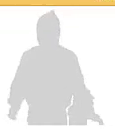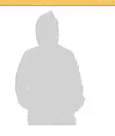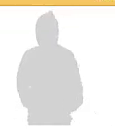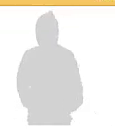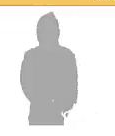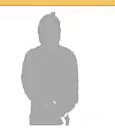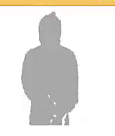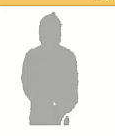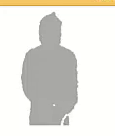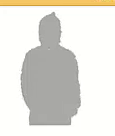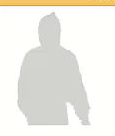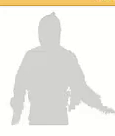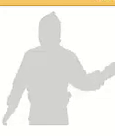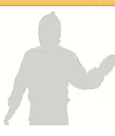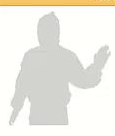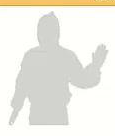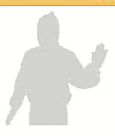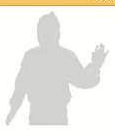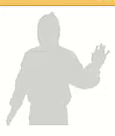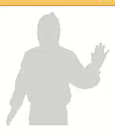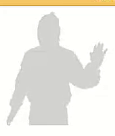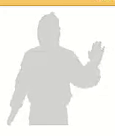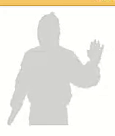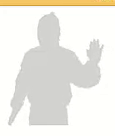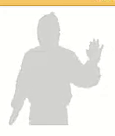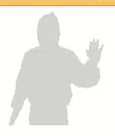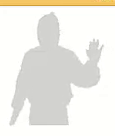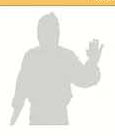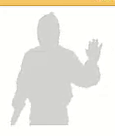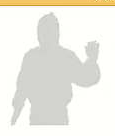turn waiting to let me